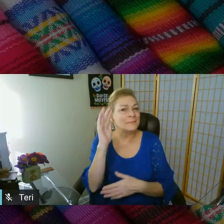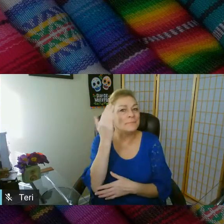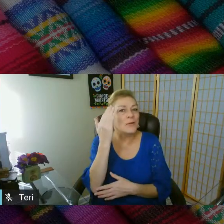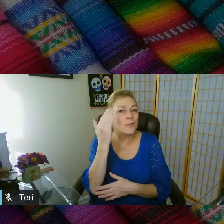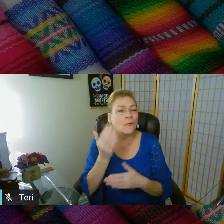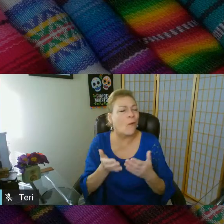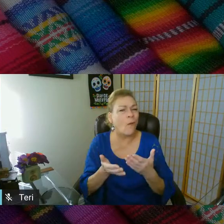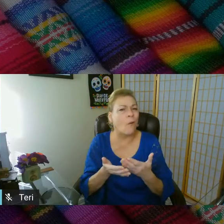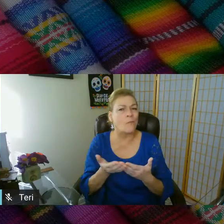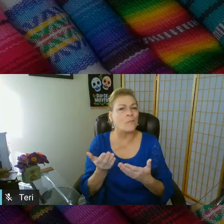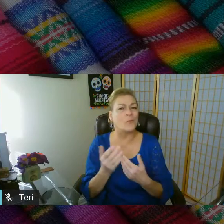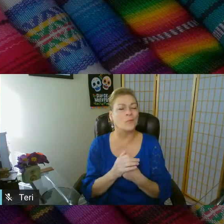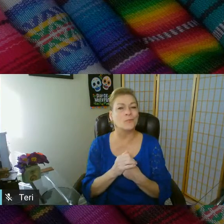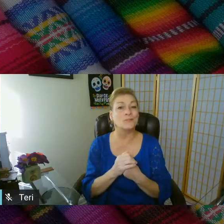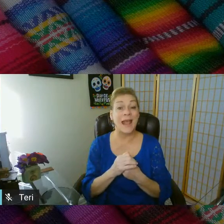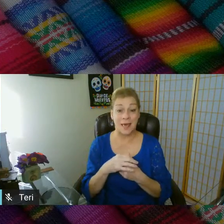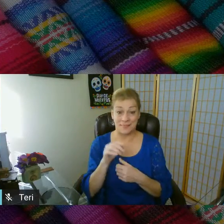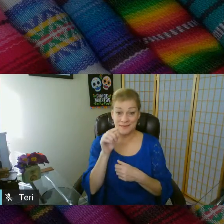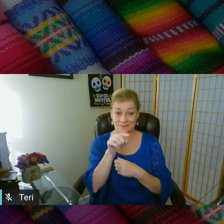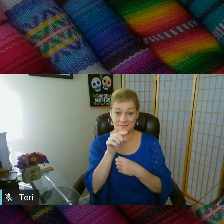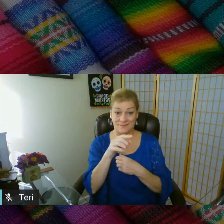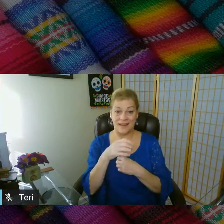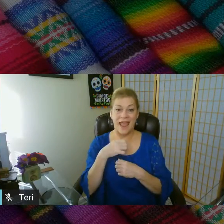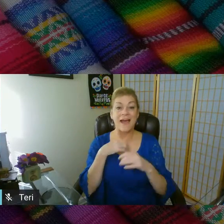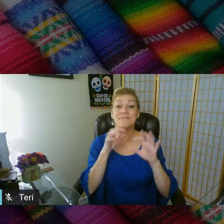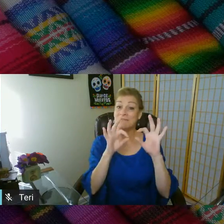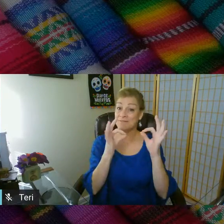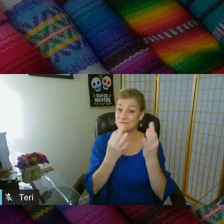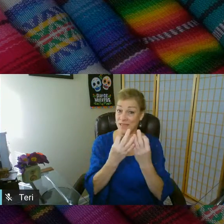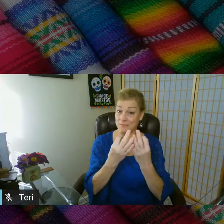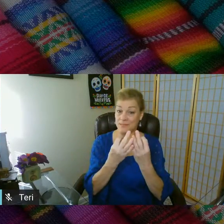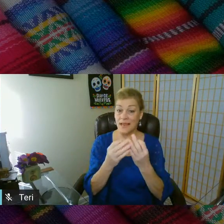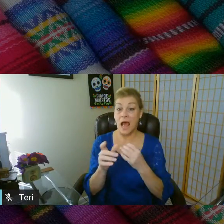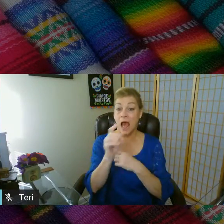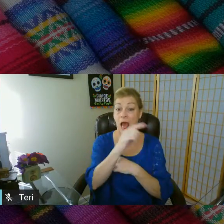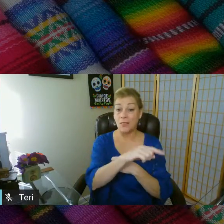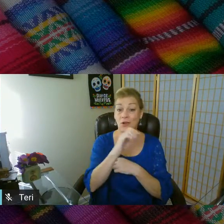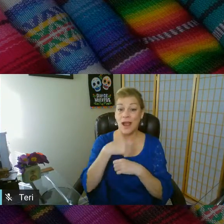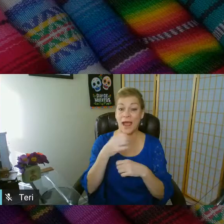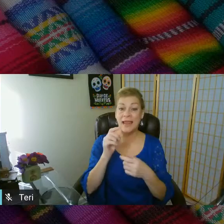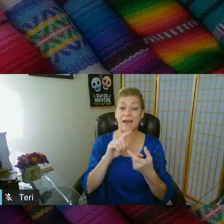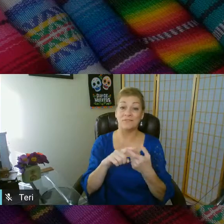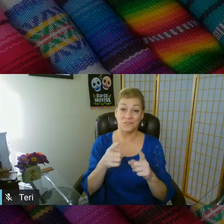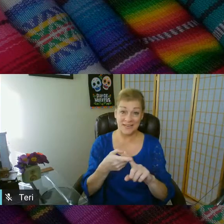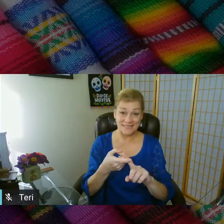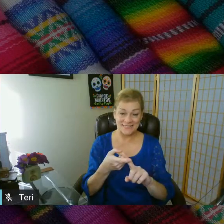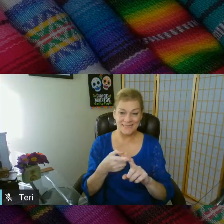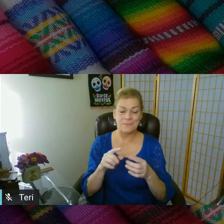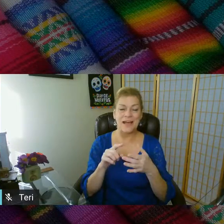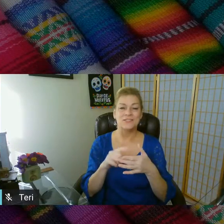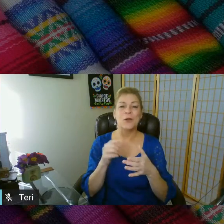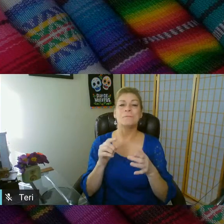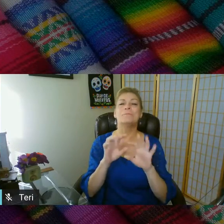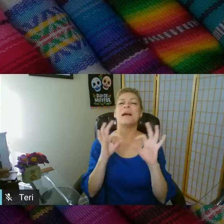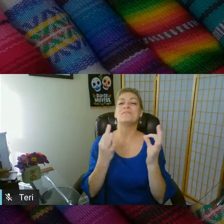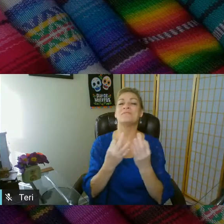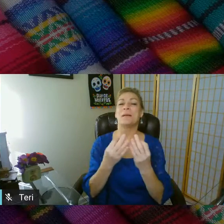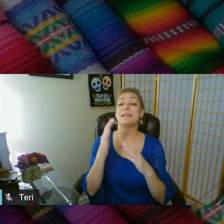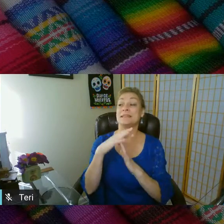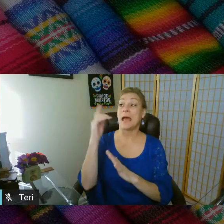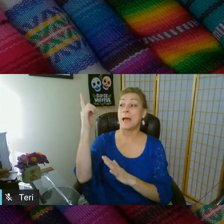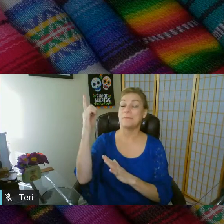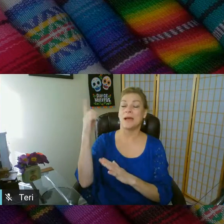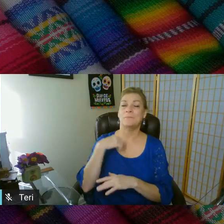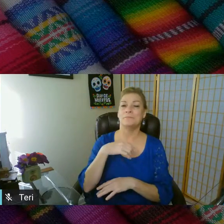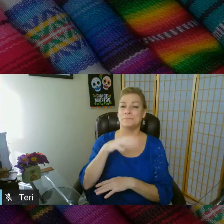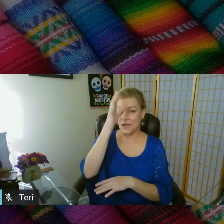And you'll see I have on this side, I have family, and on this side, I have friends. And so I'll start with my family. On the top is my grandpa